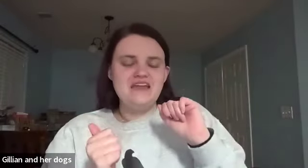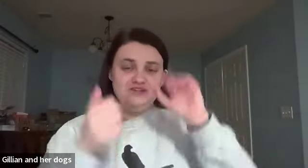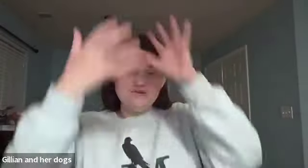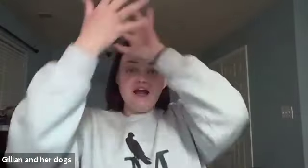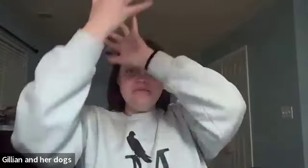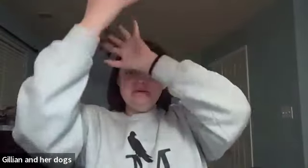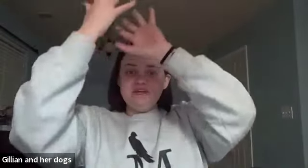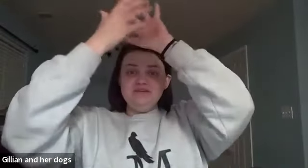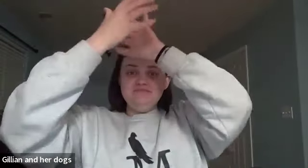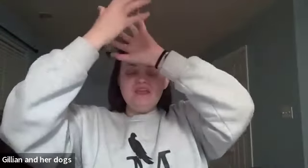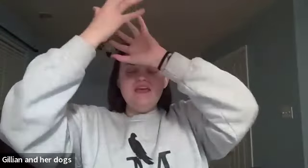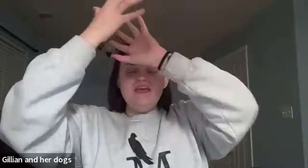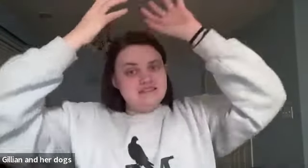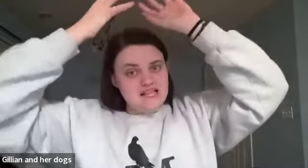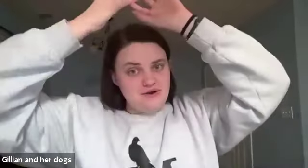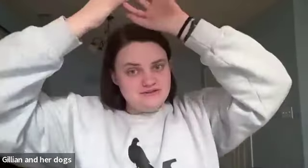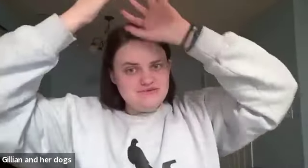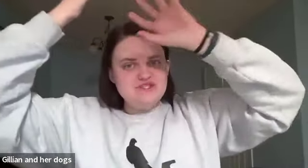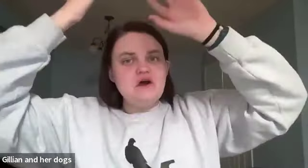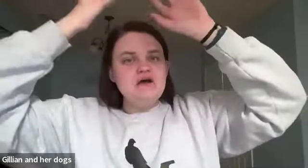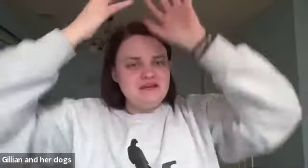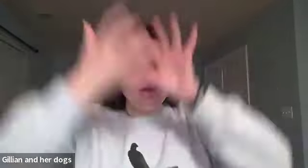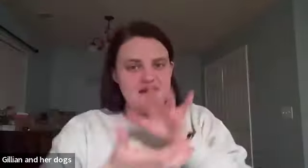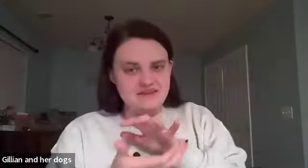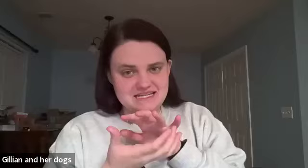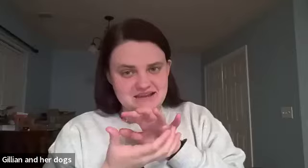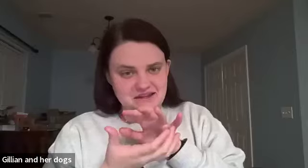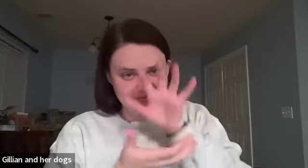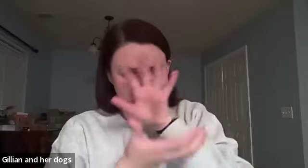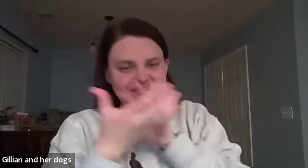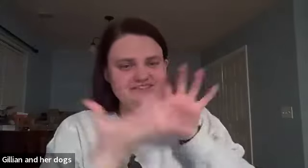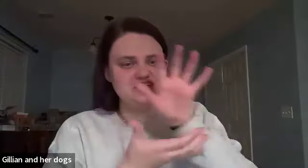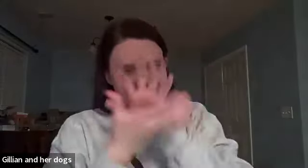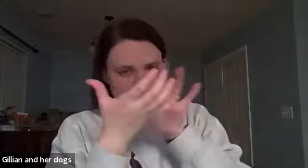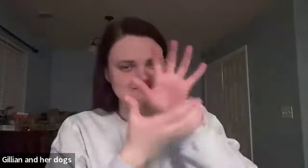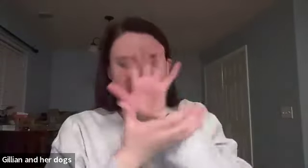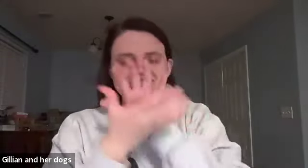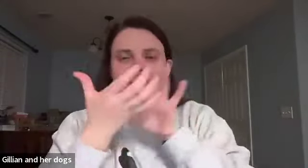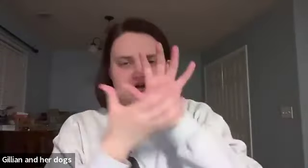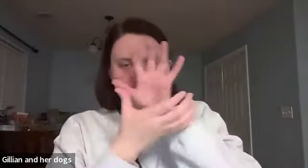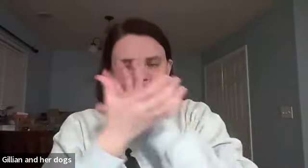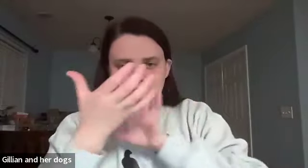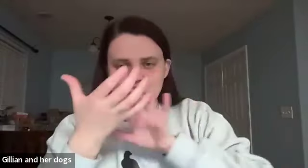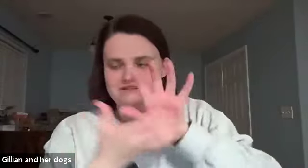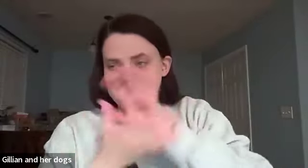If you do it up here, that's clouds. So I'd recommend having it down low. Just saying. Confused.